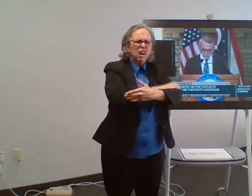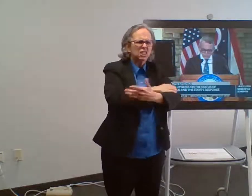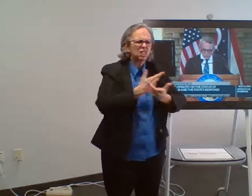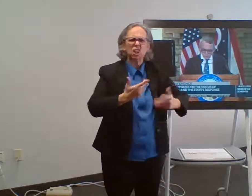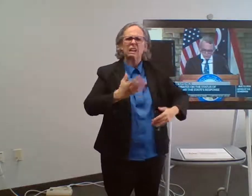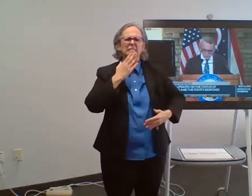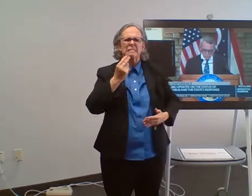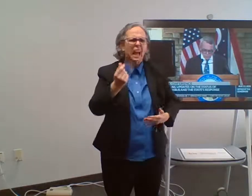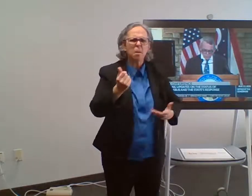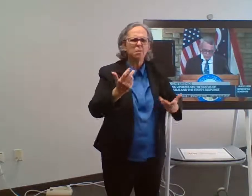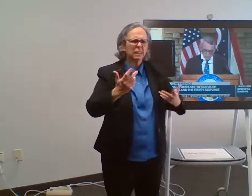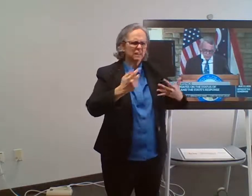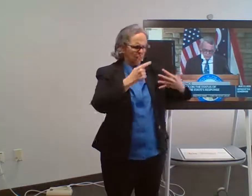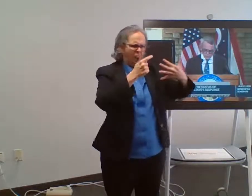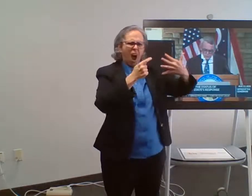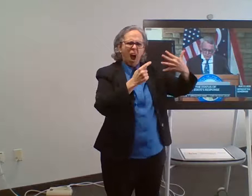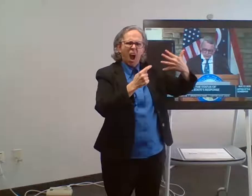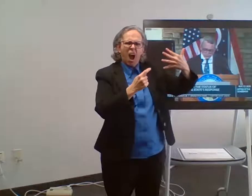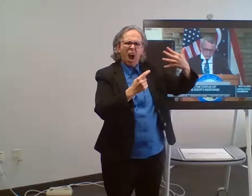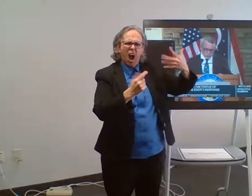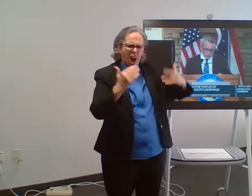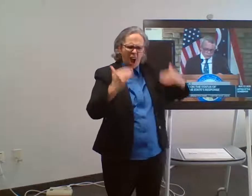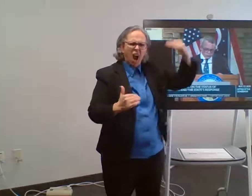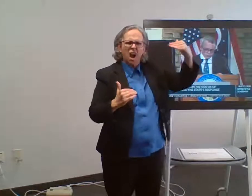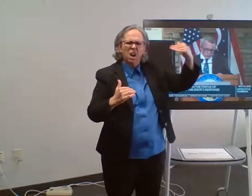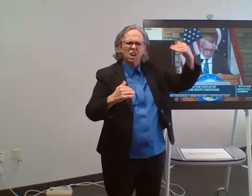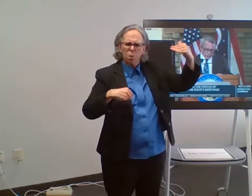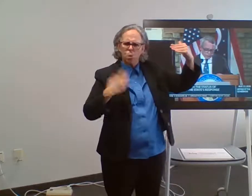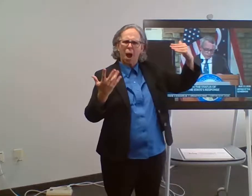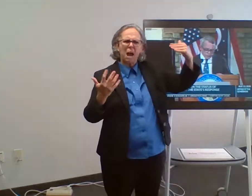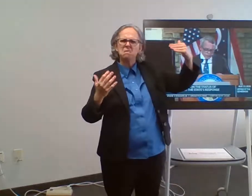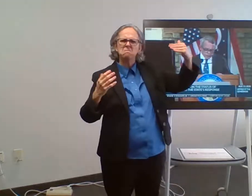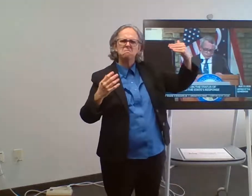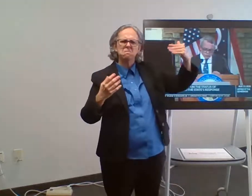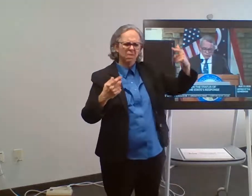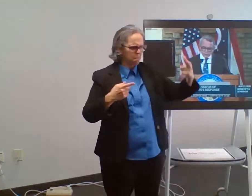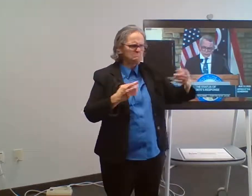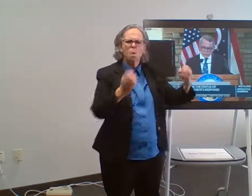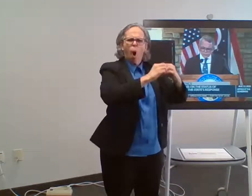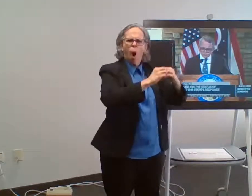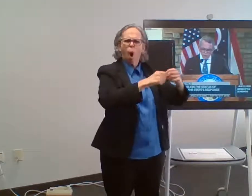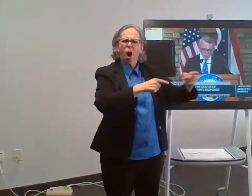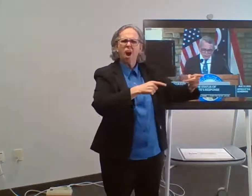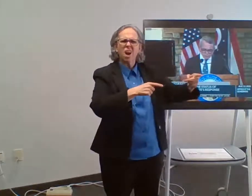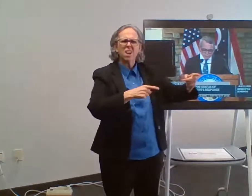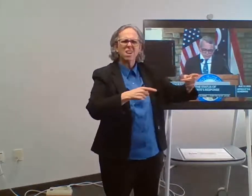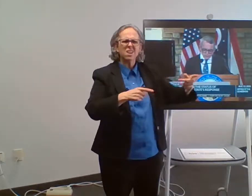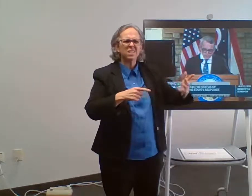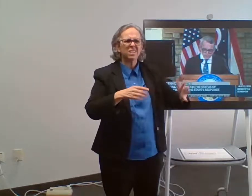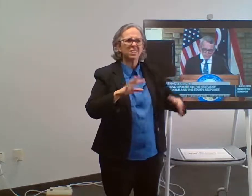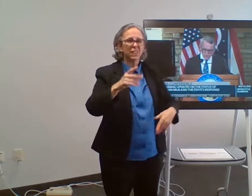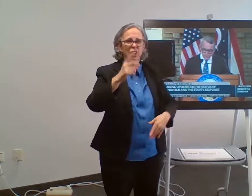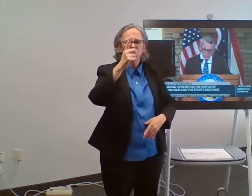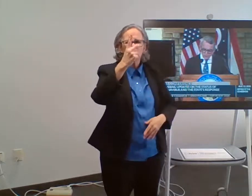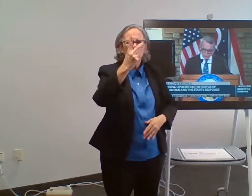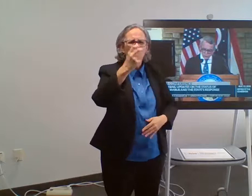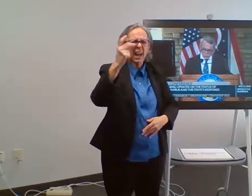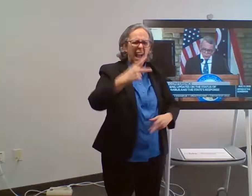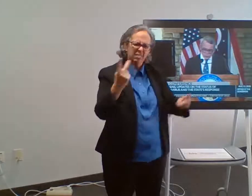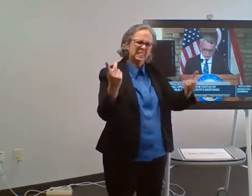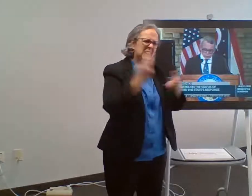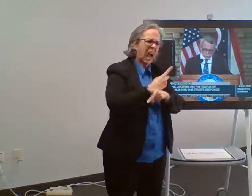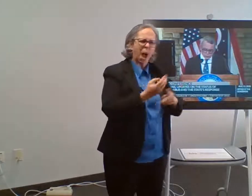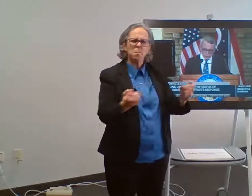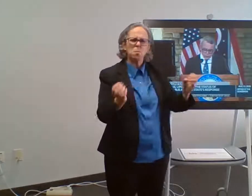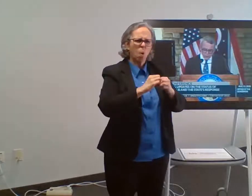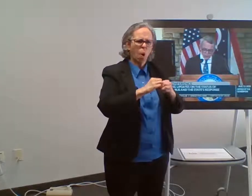that our African American citizens are 2.5 times more likely to live in poverty, and African